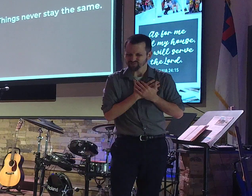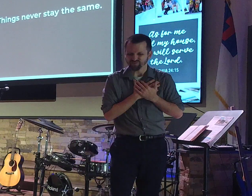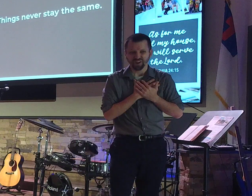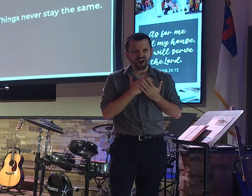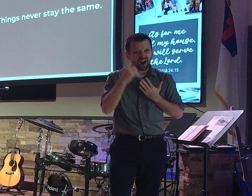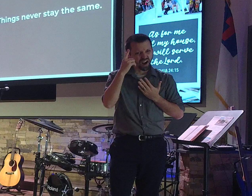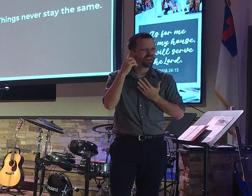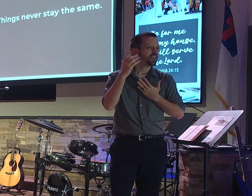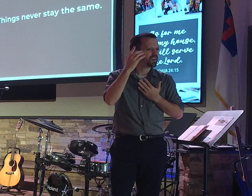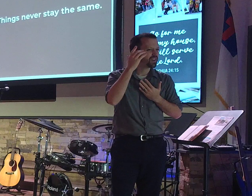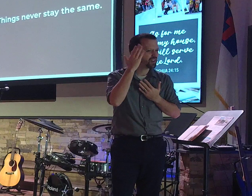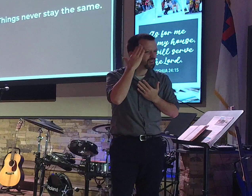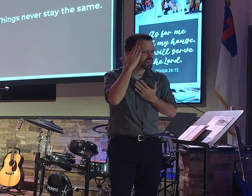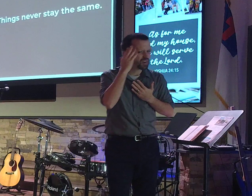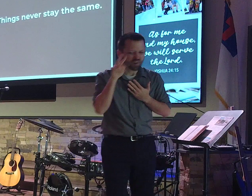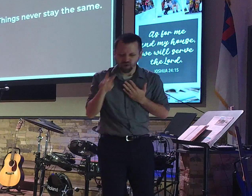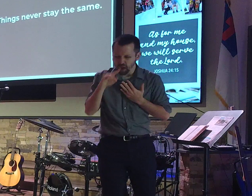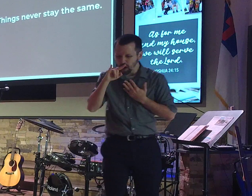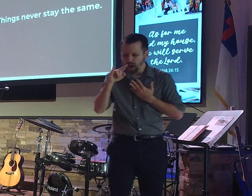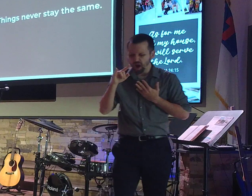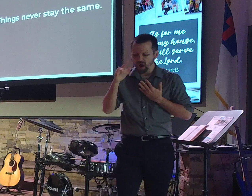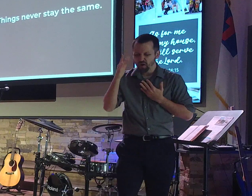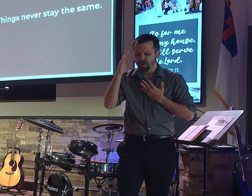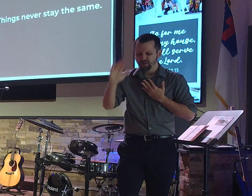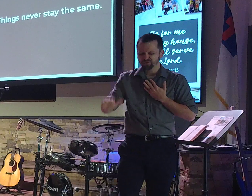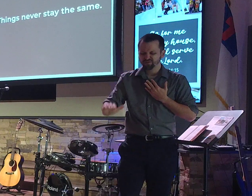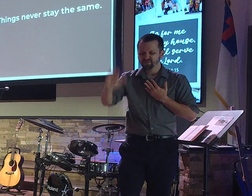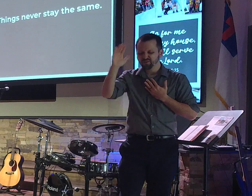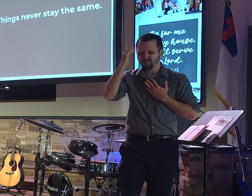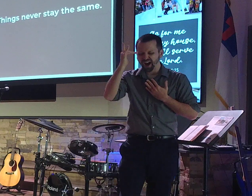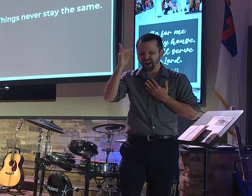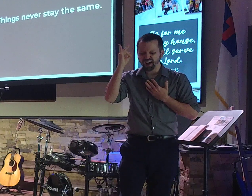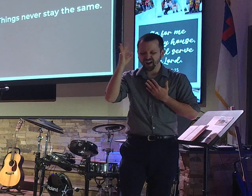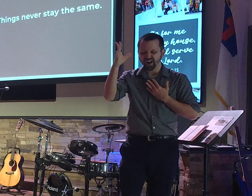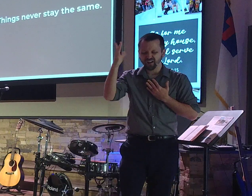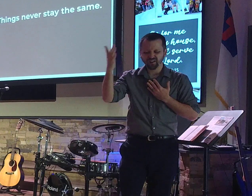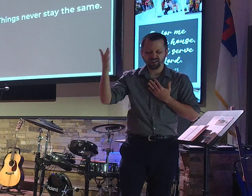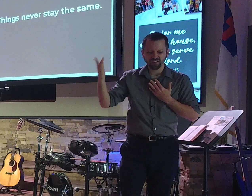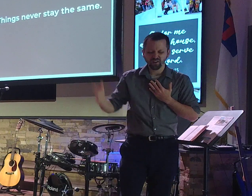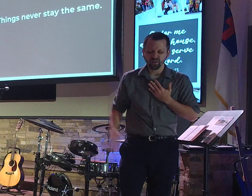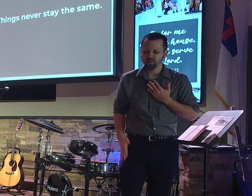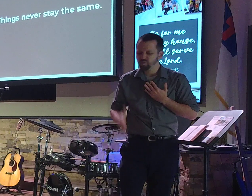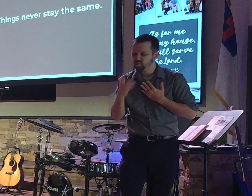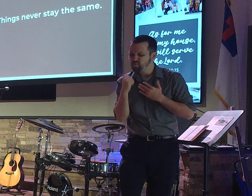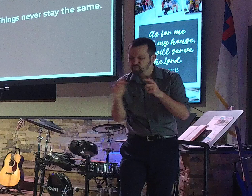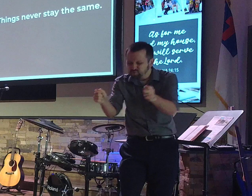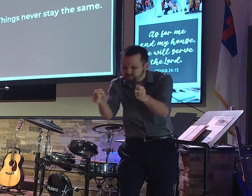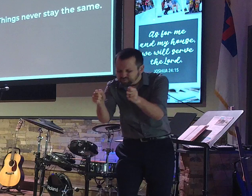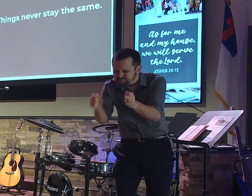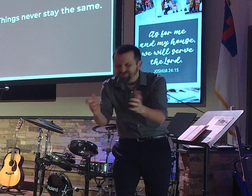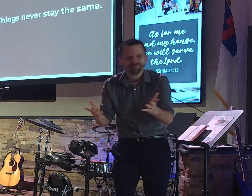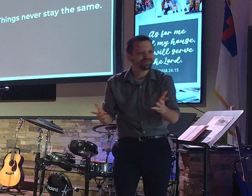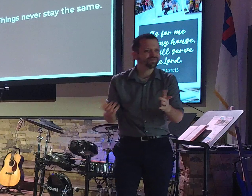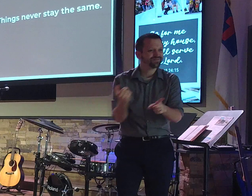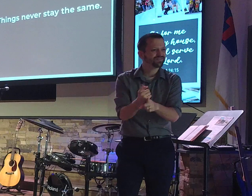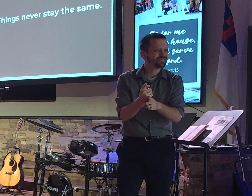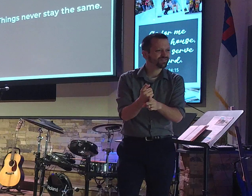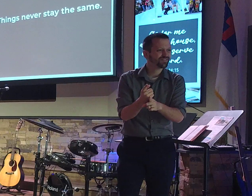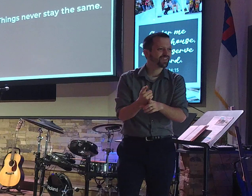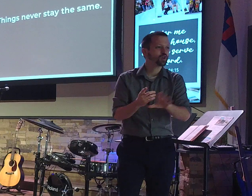to grow up? It's so cute, cute. You just want to pinch their cheeks, you know. But the truth is,